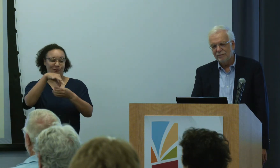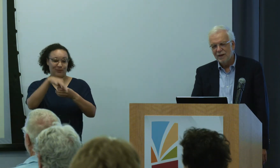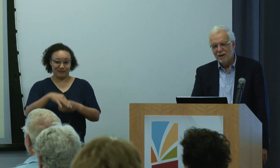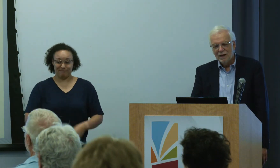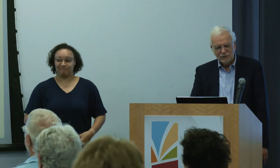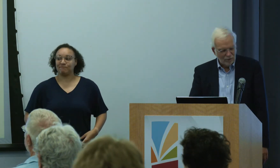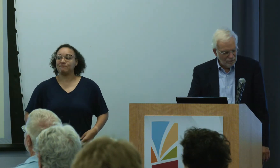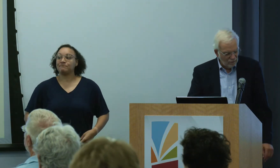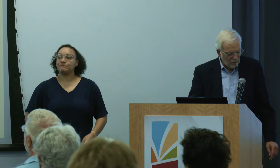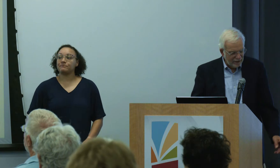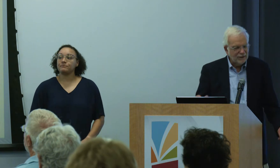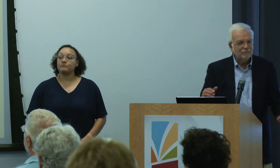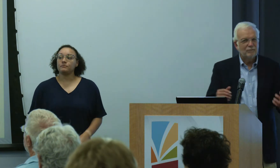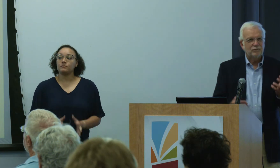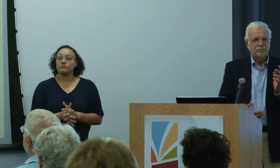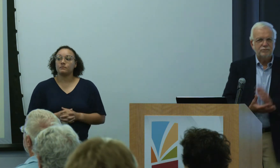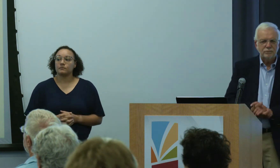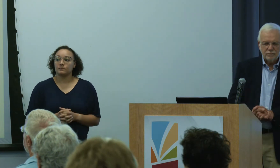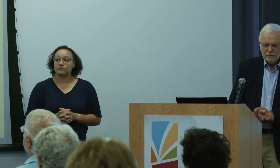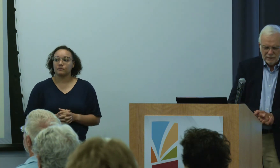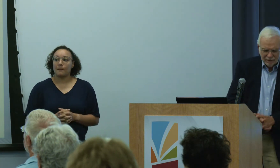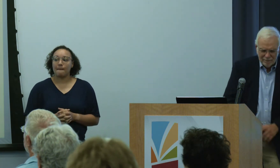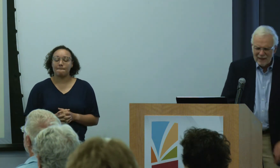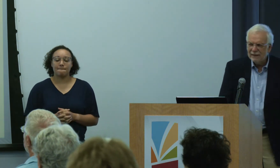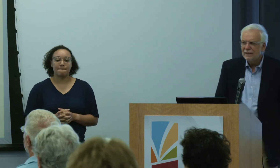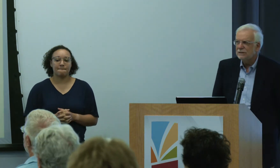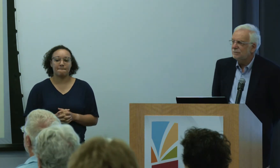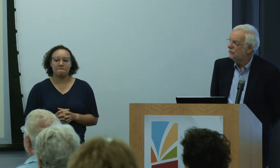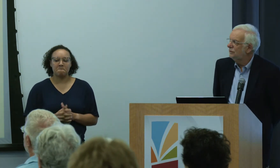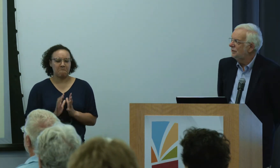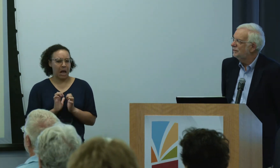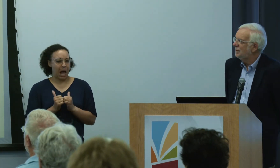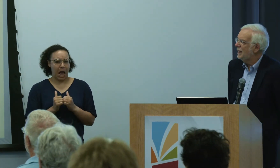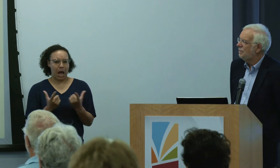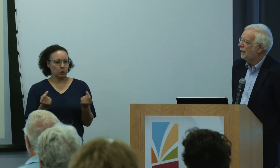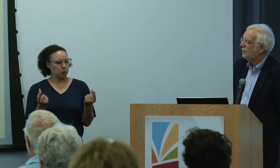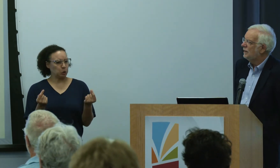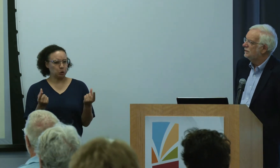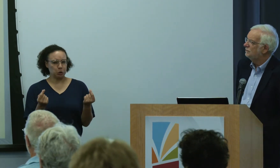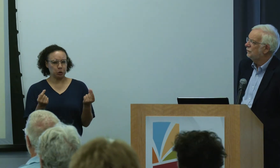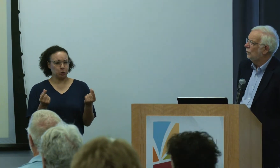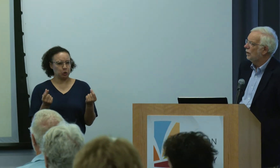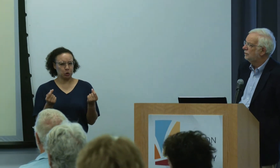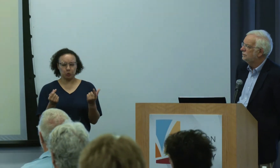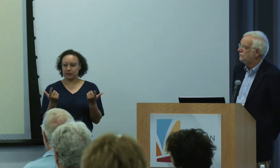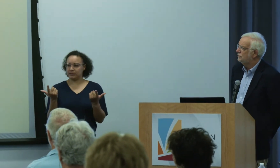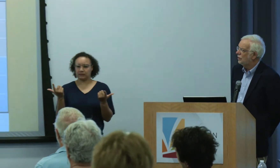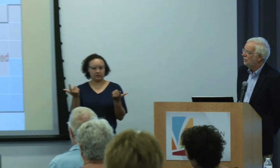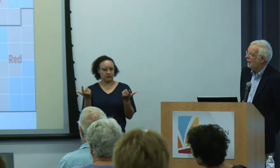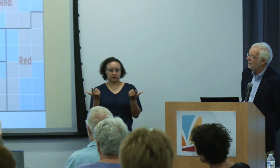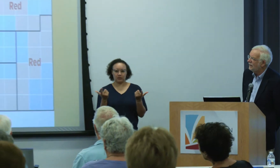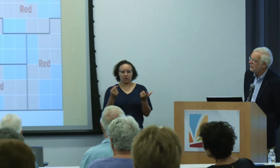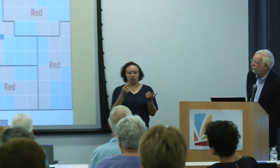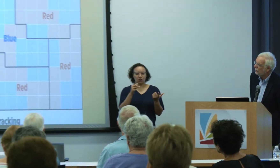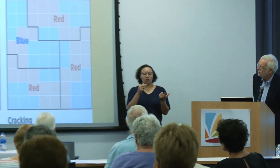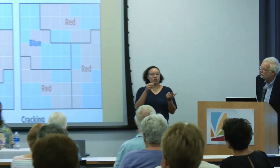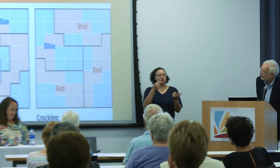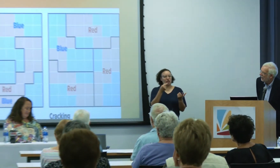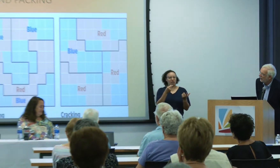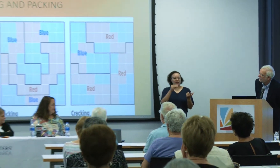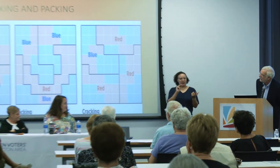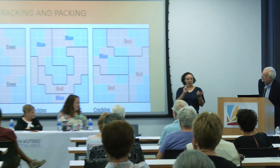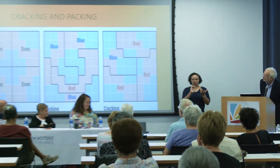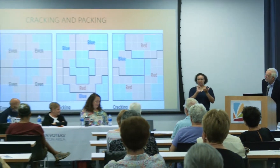redistricting. So one of the mechanisms, the main mechanisms for gerrymandering. In the